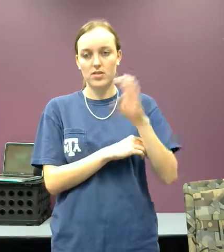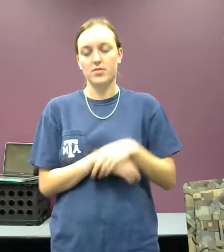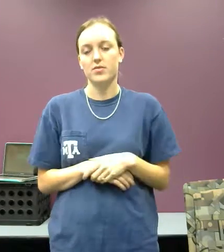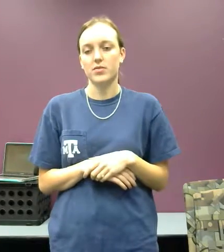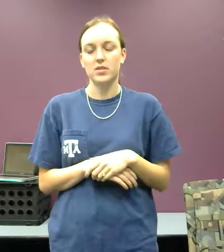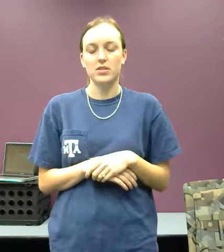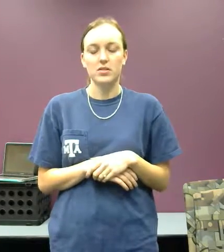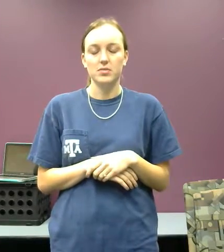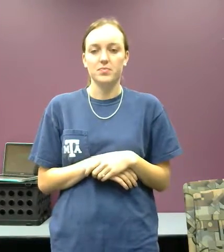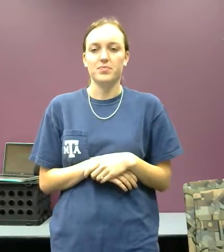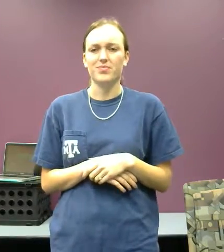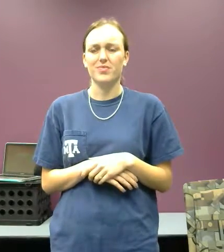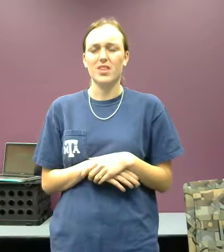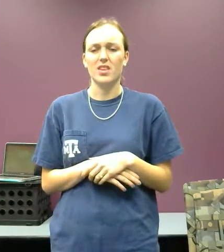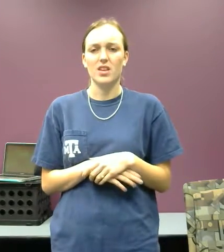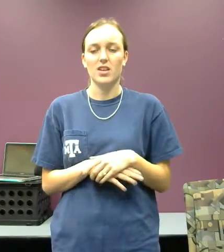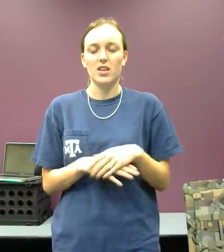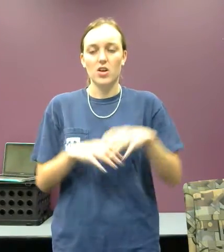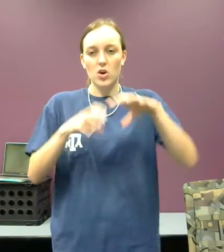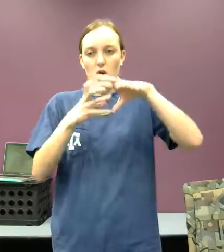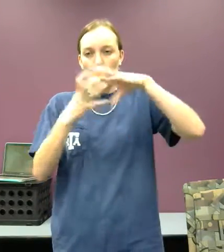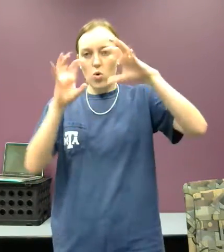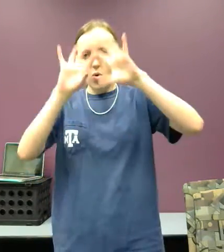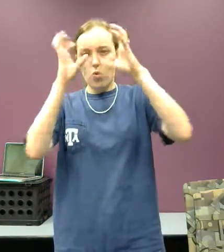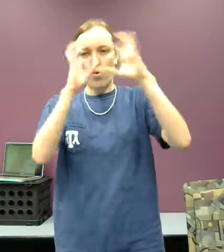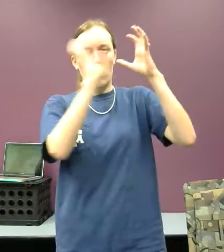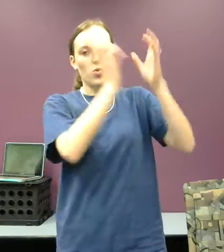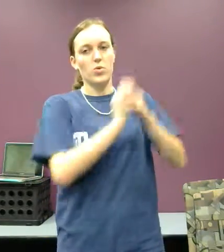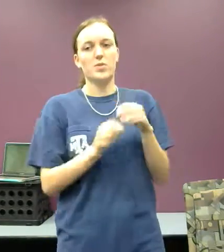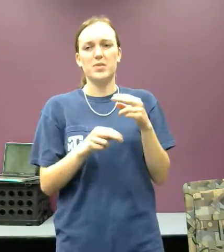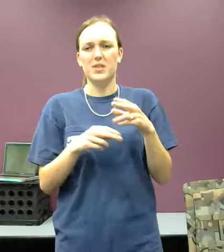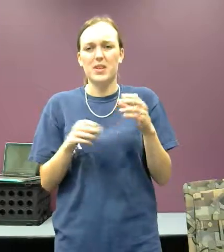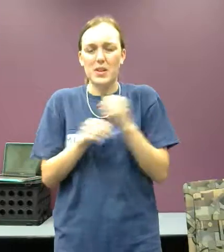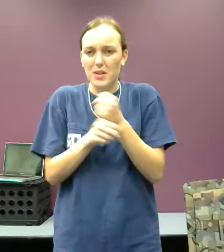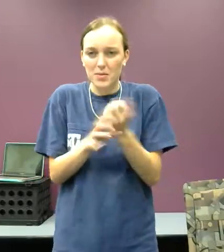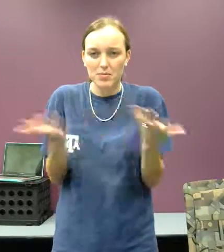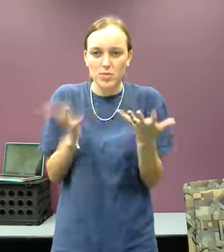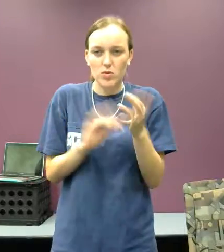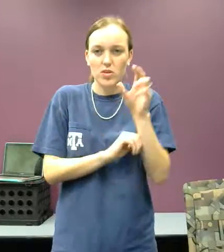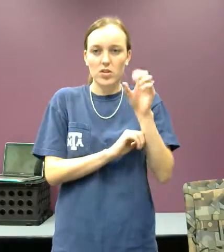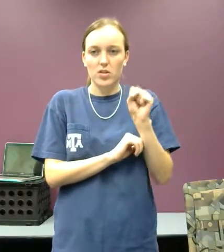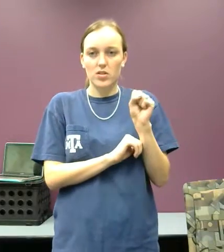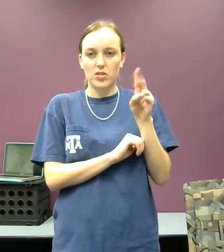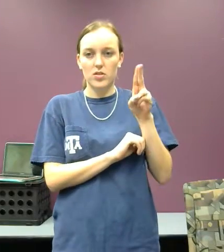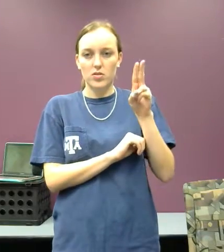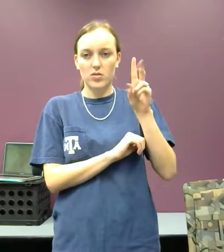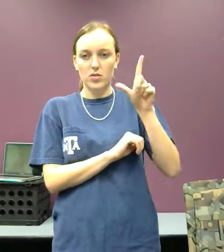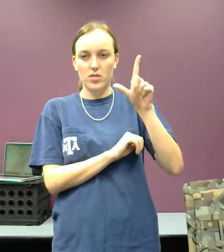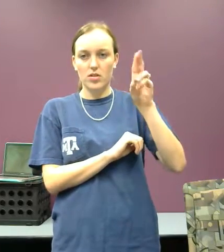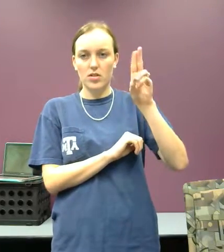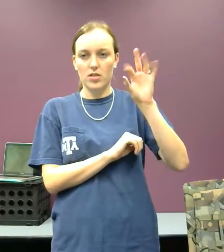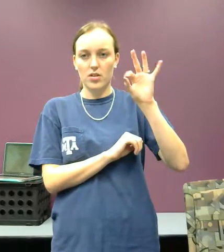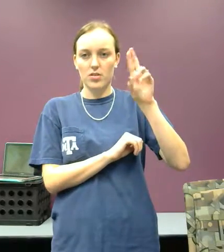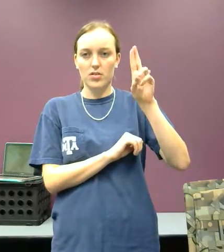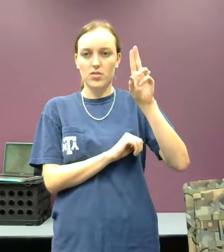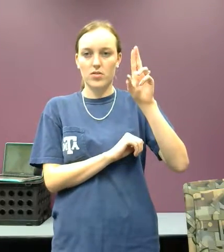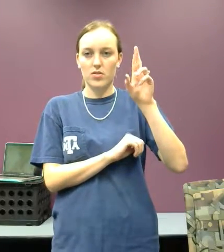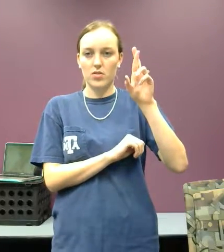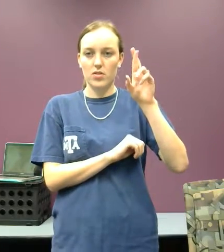of control. Clouds of sulfuric acid whipped up by hurricane-force winds blow across the surface. In fact, the atmosphere is so thick and